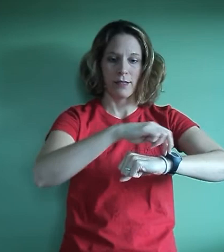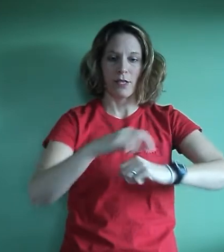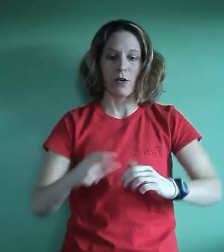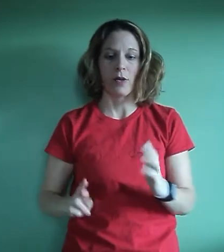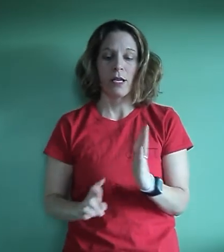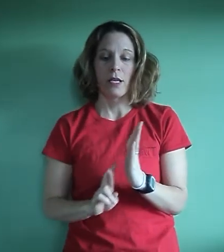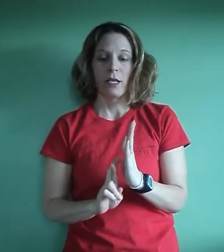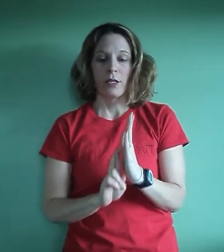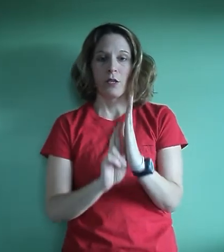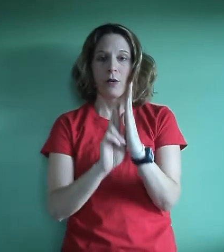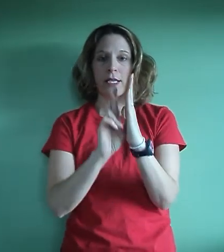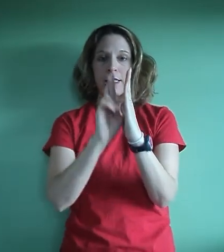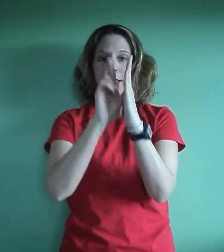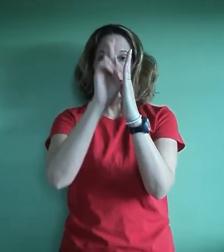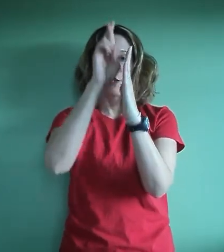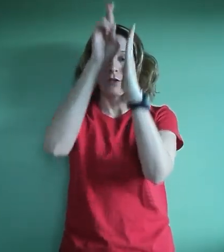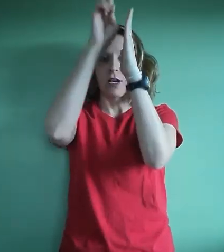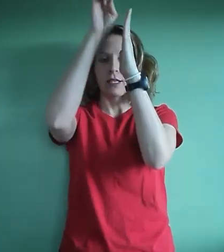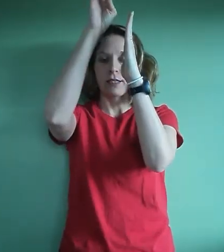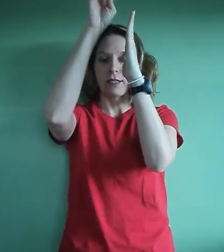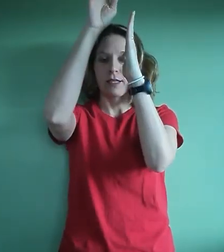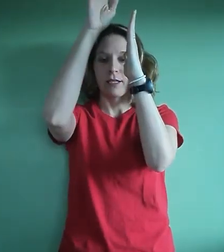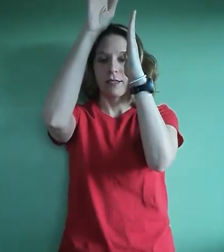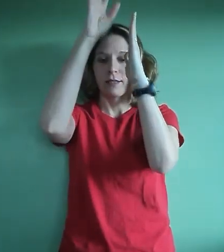So U.S. astronauts